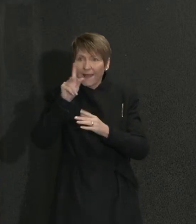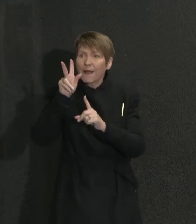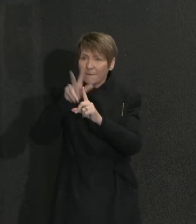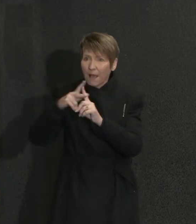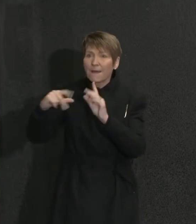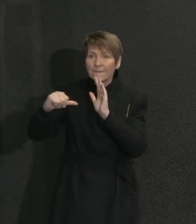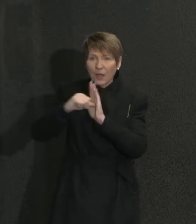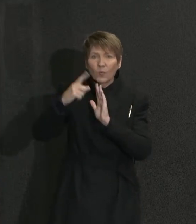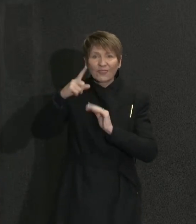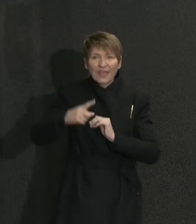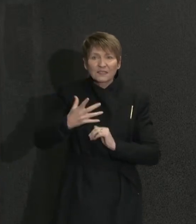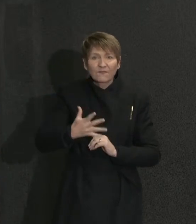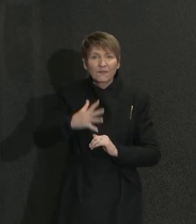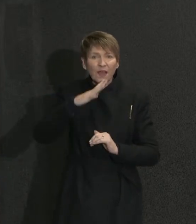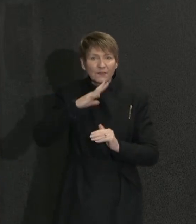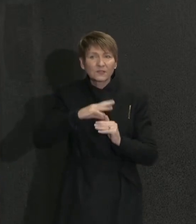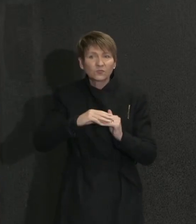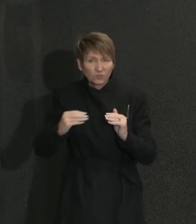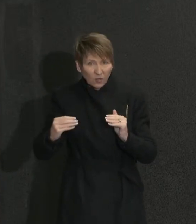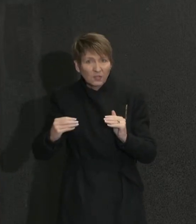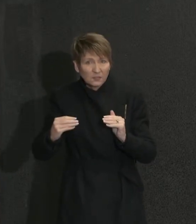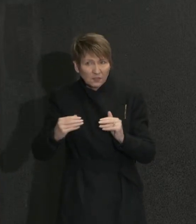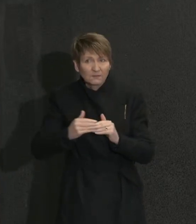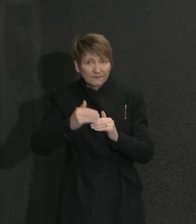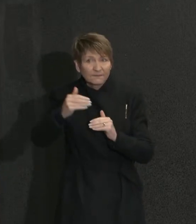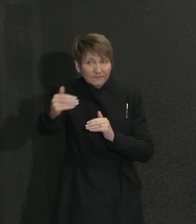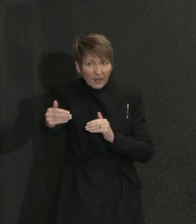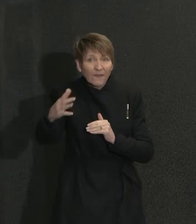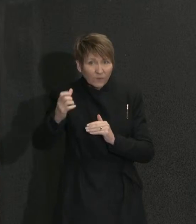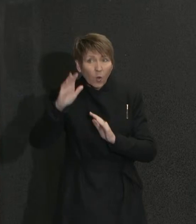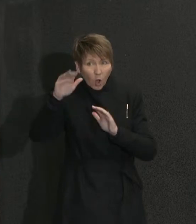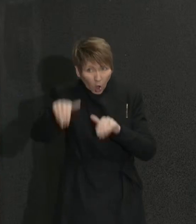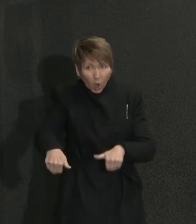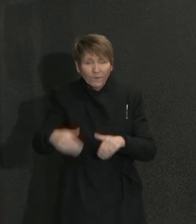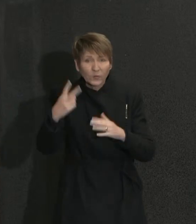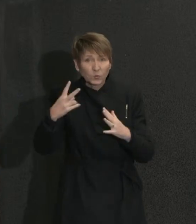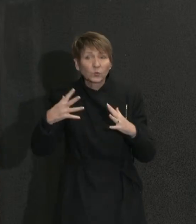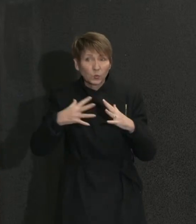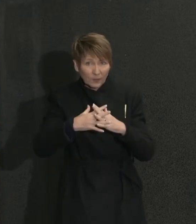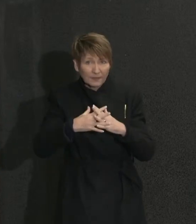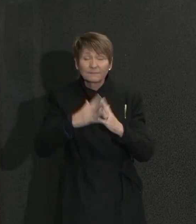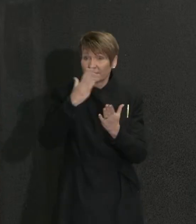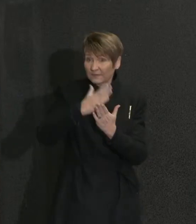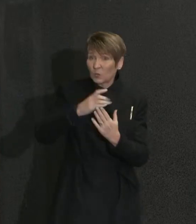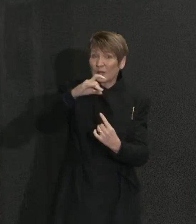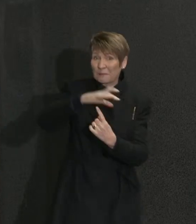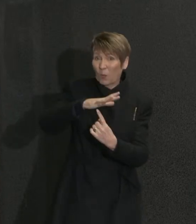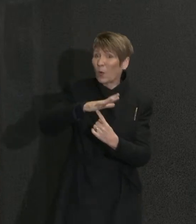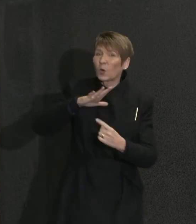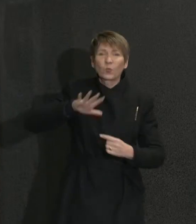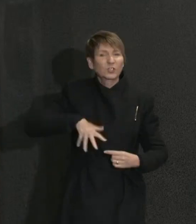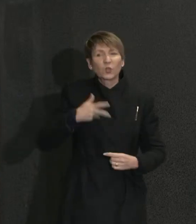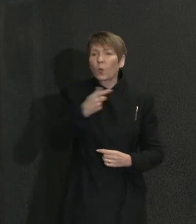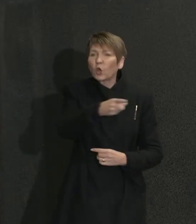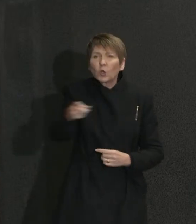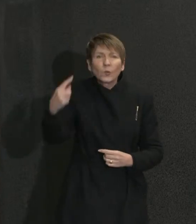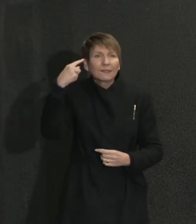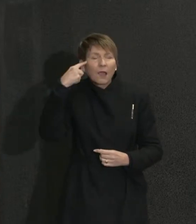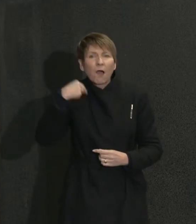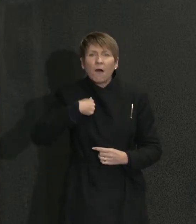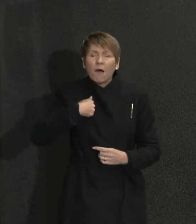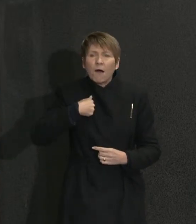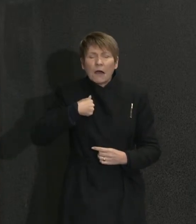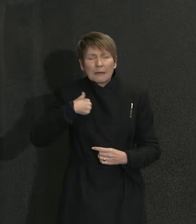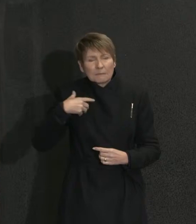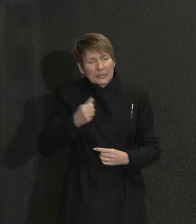people. It's very important that we support people to do the right thing and that no one has to make that choice between protecting the